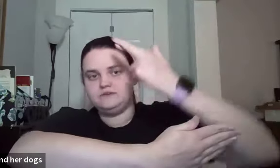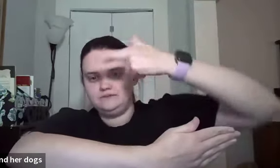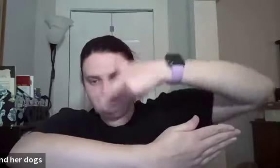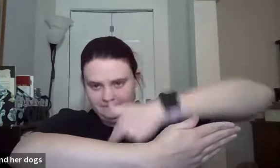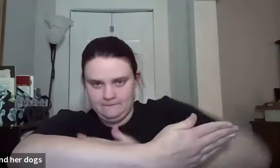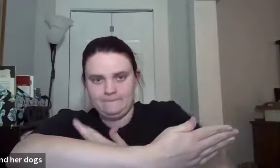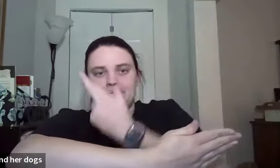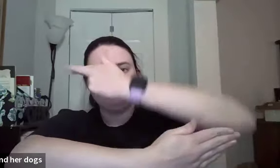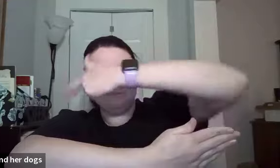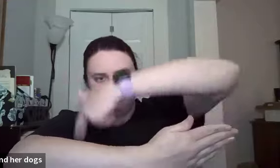dolphin.